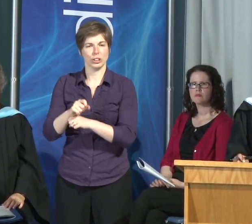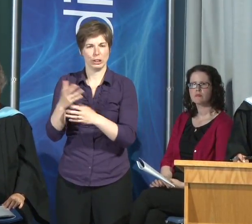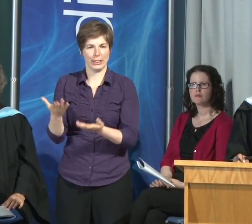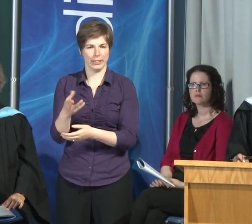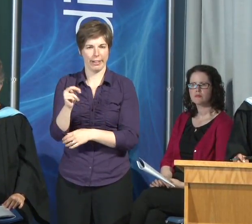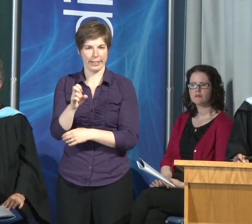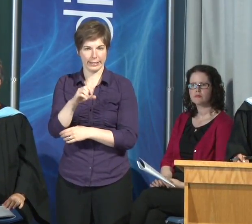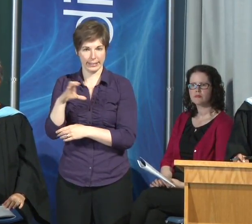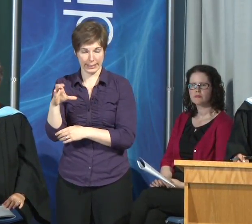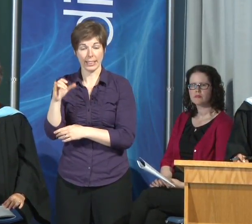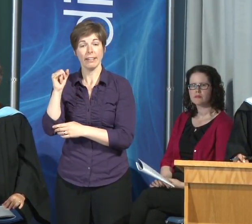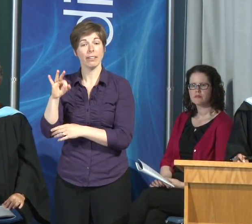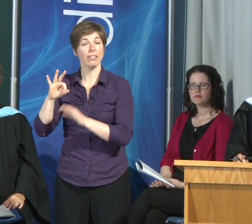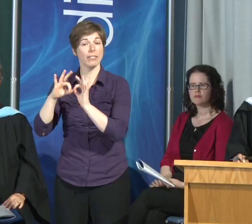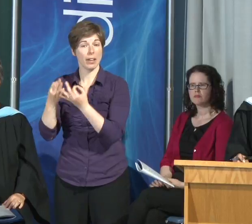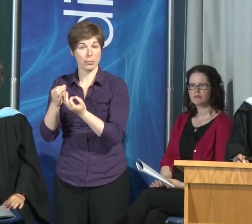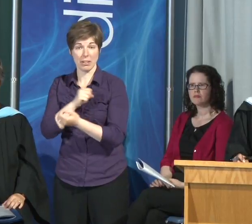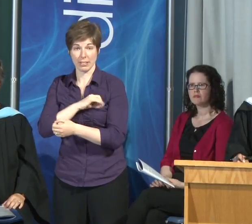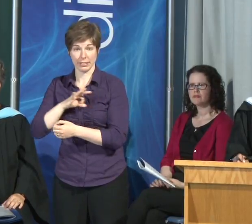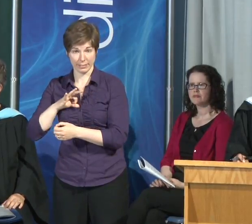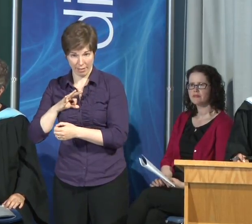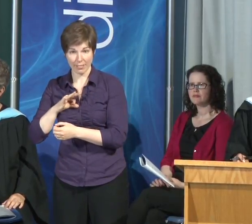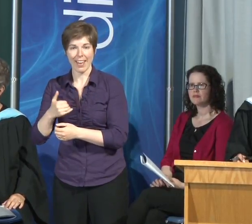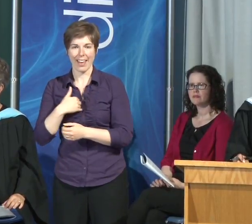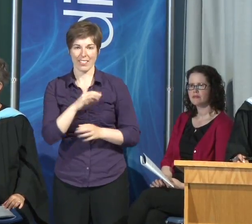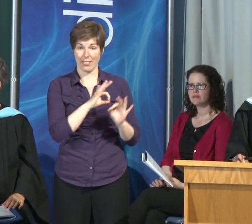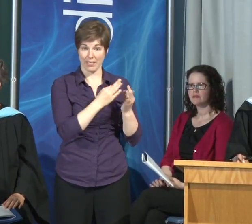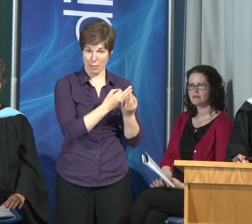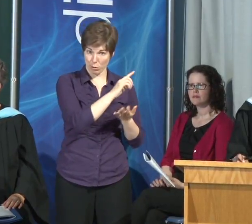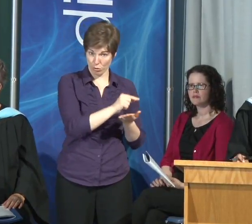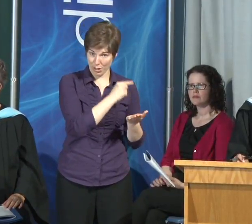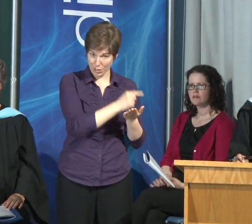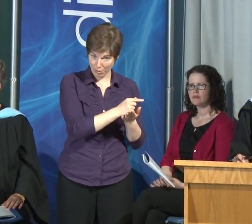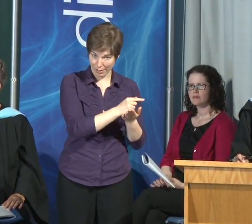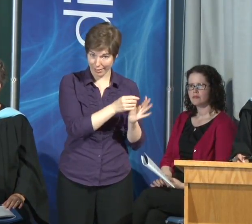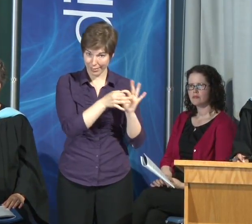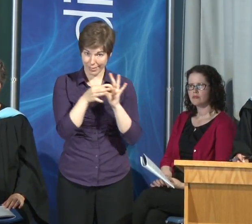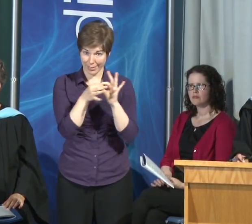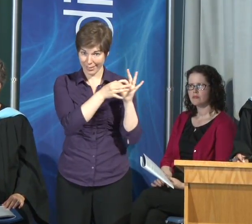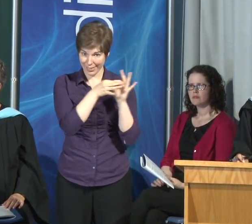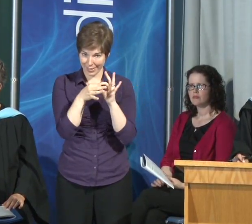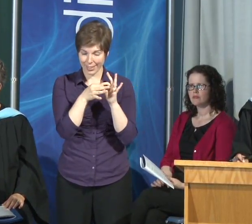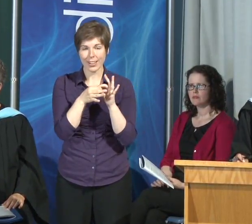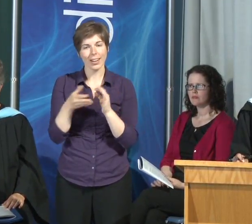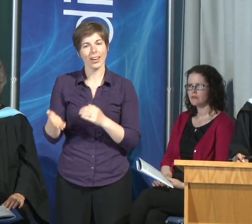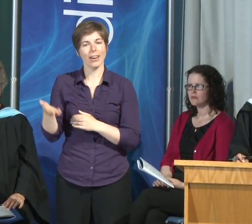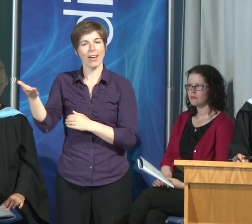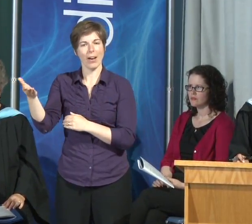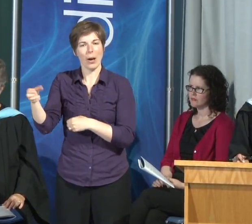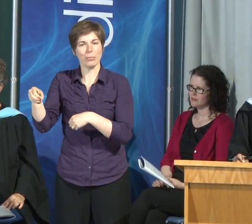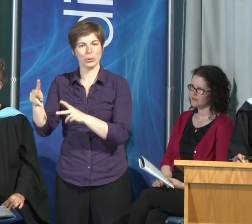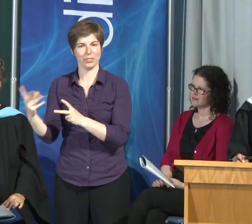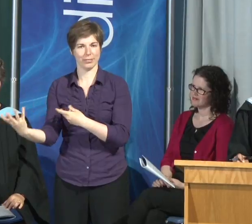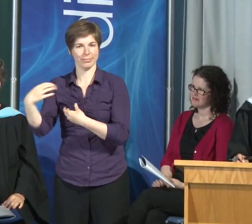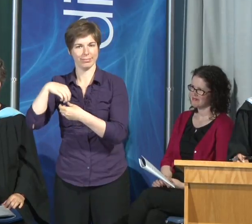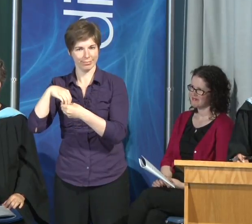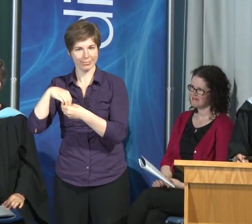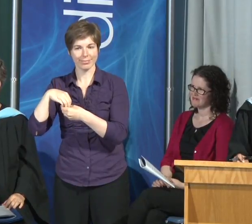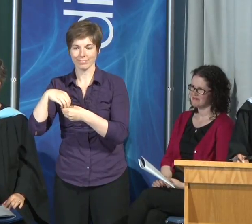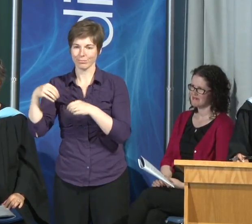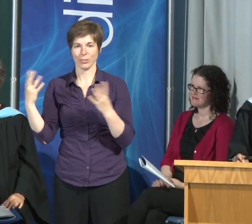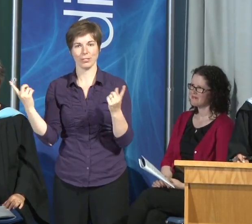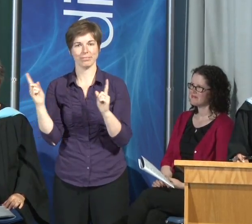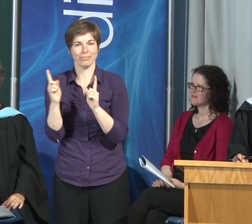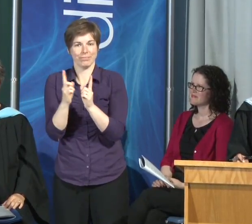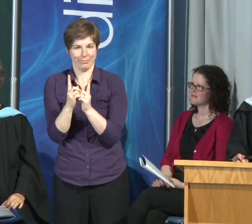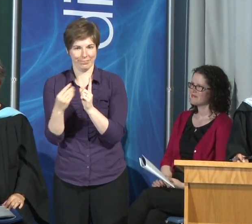college that when a family or staff person has a family member graduating, we offer them the opportunity to participate in the ceremony